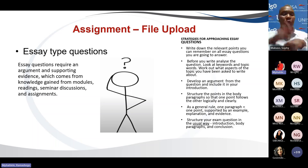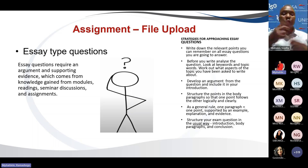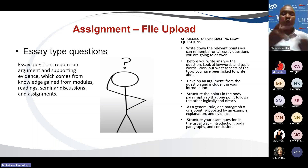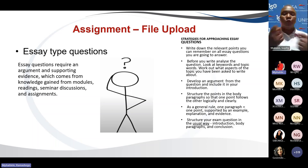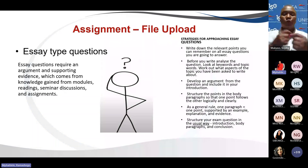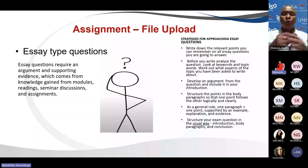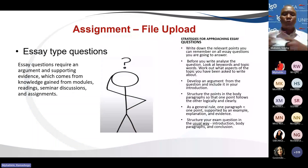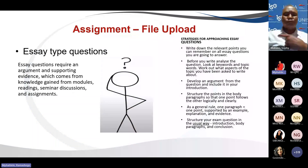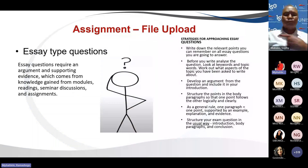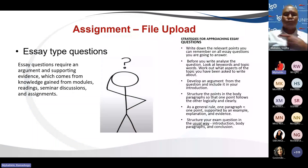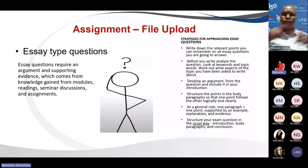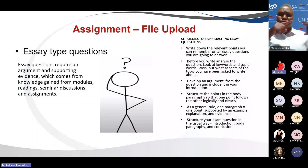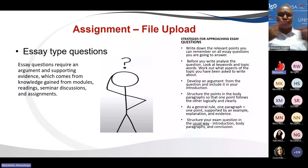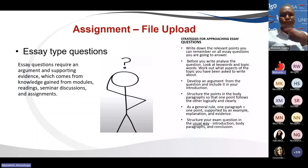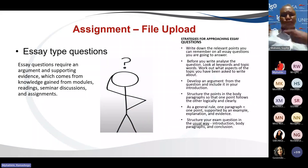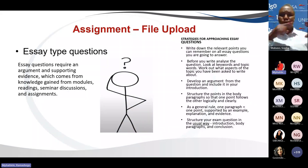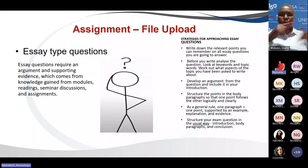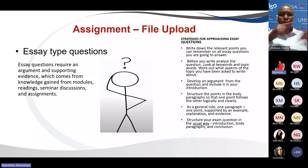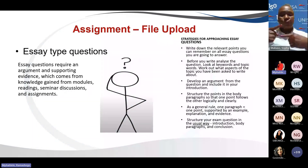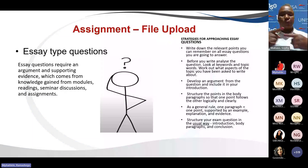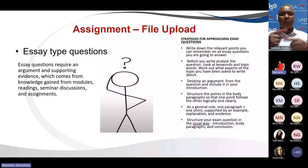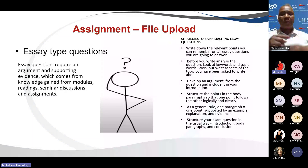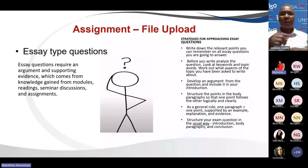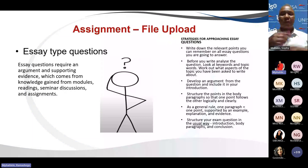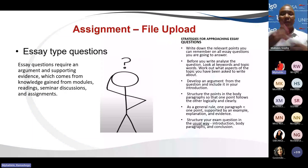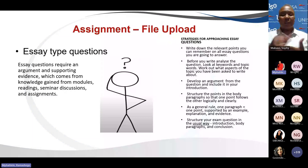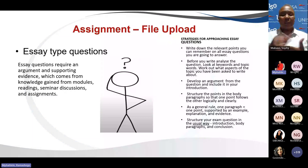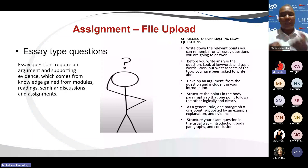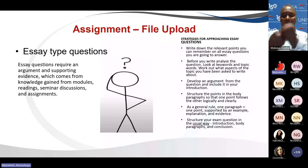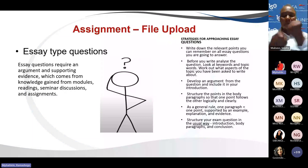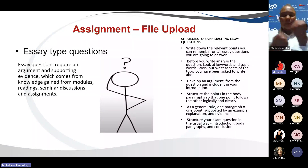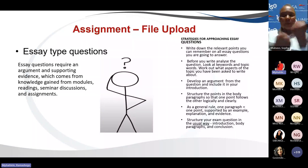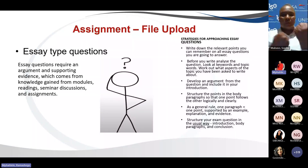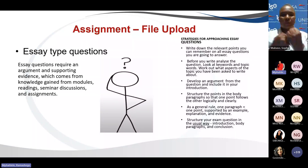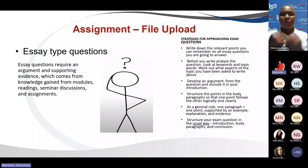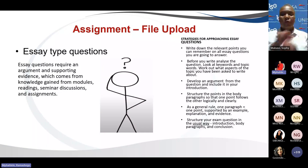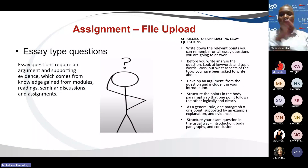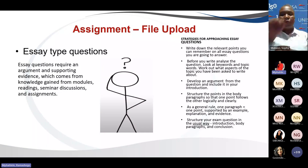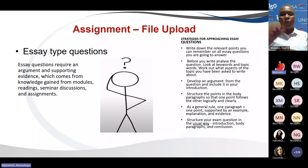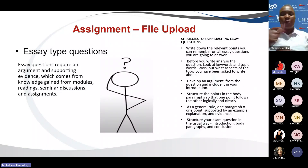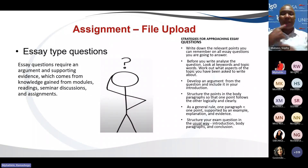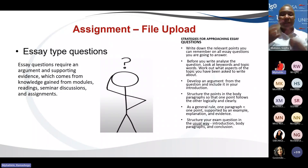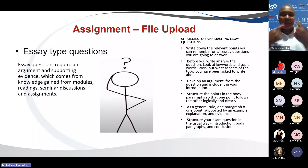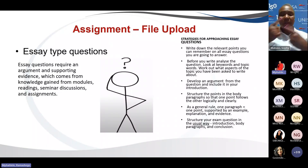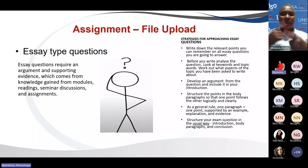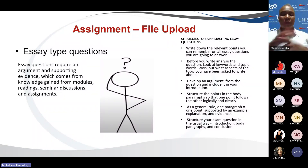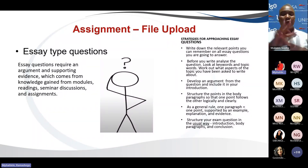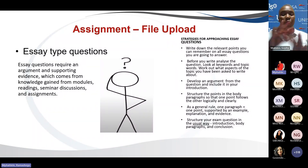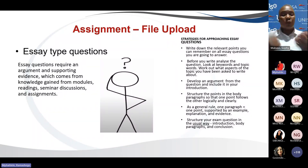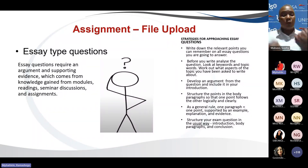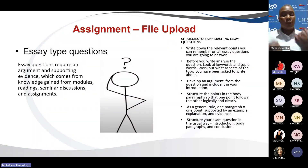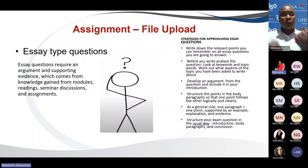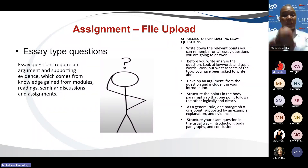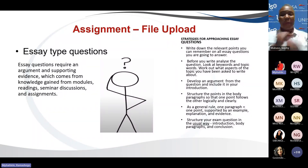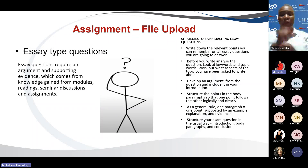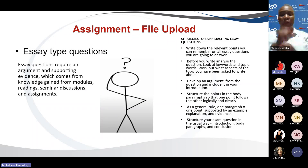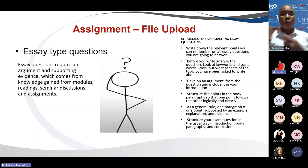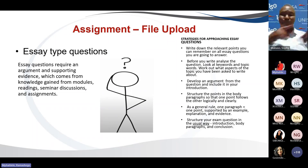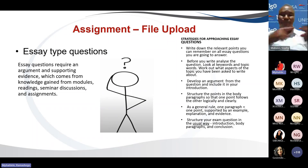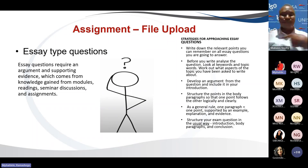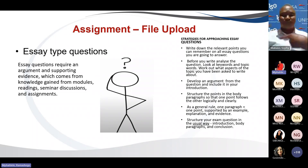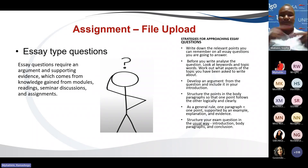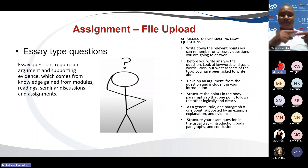argue. And as you argue, you need to support your argument. And when supporting your argument, you